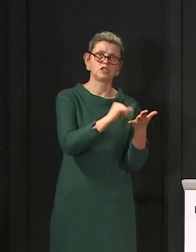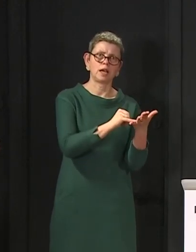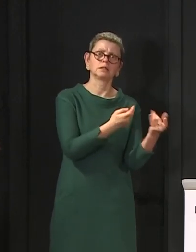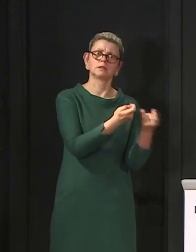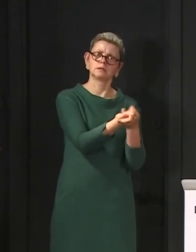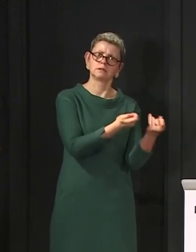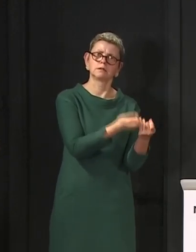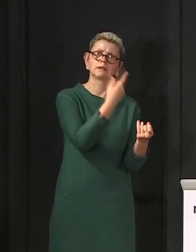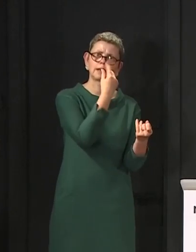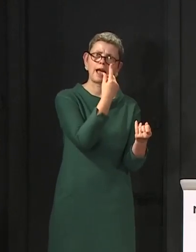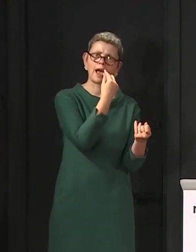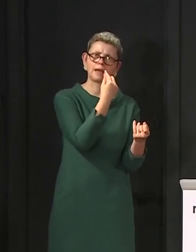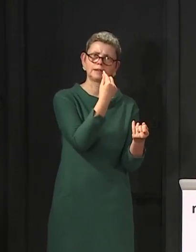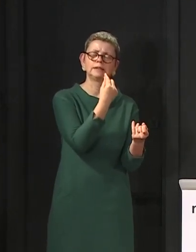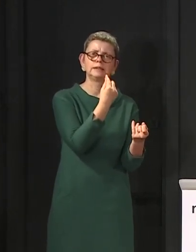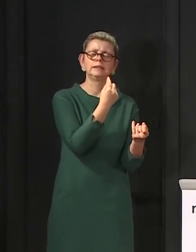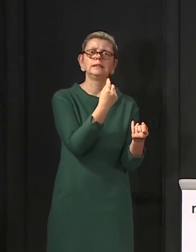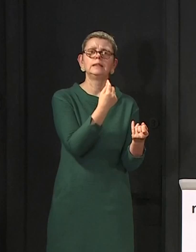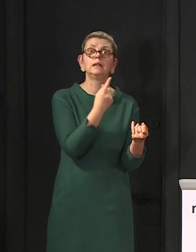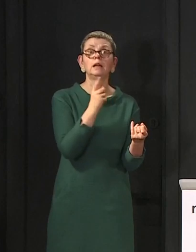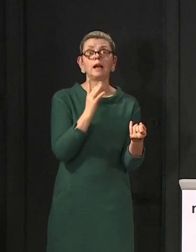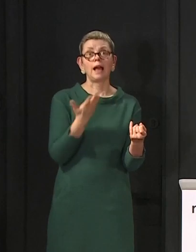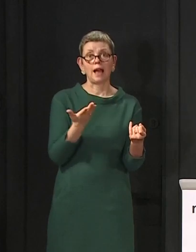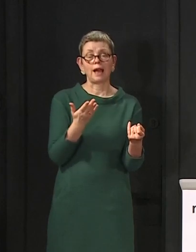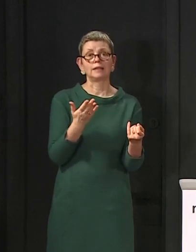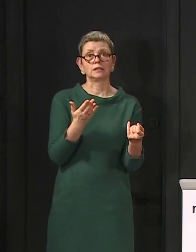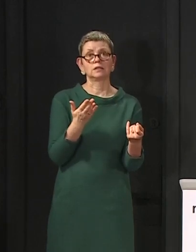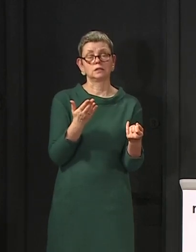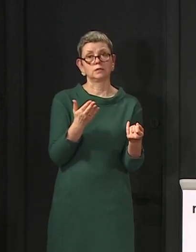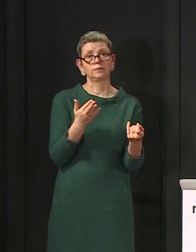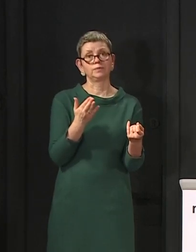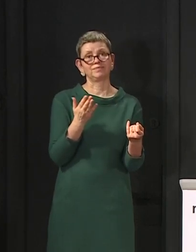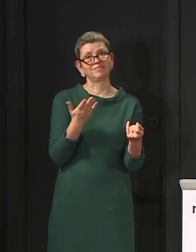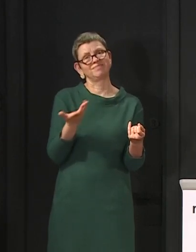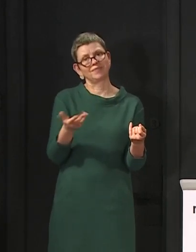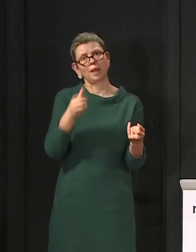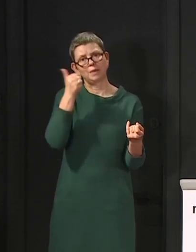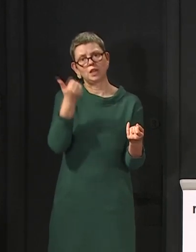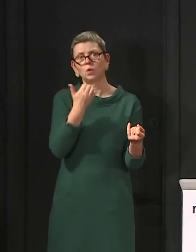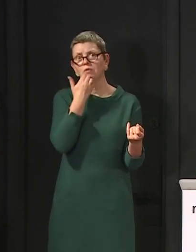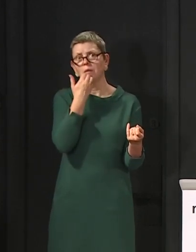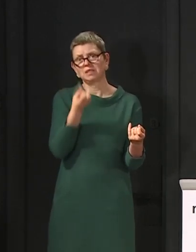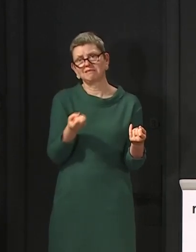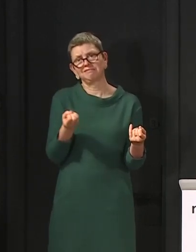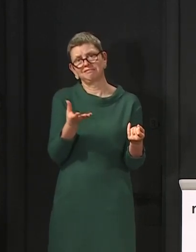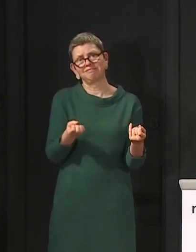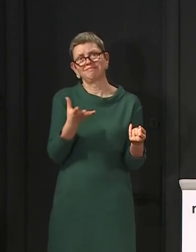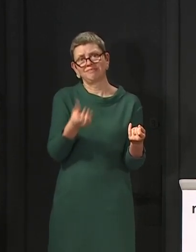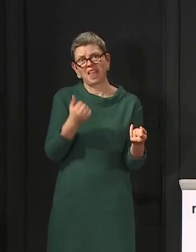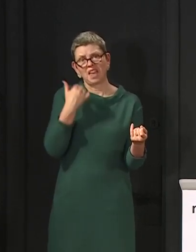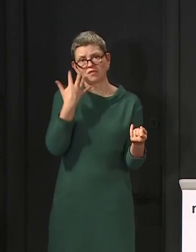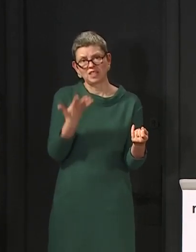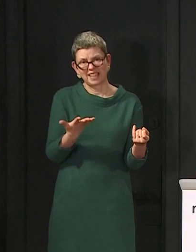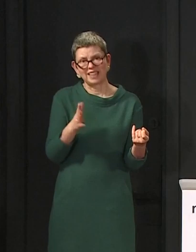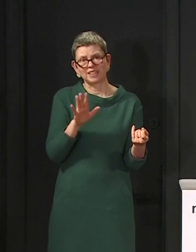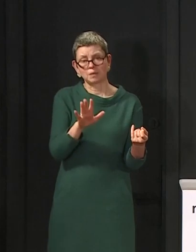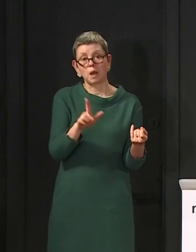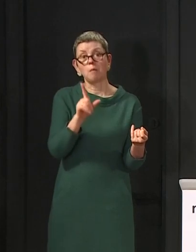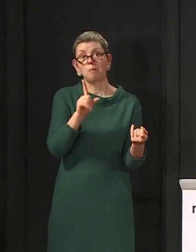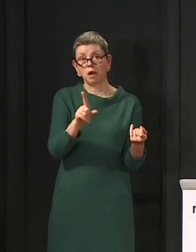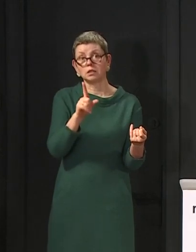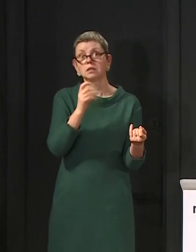and become overwhelming. And we will continue, notwithstanding the figures that I, again, have had to communicate to you today, we